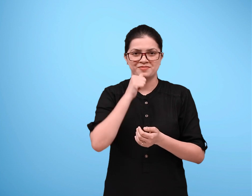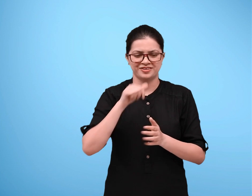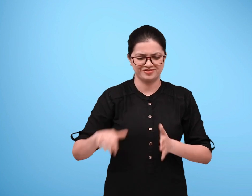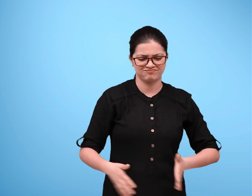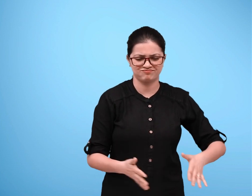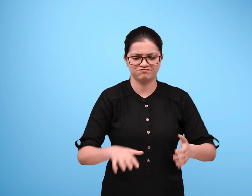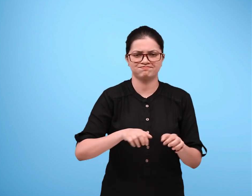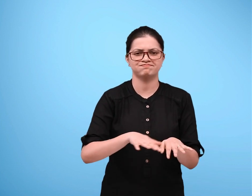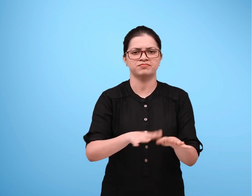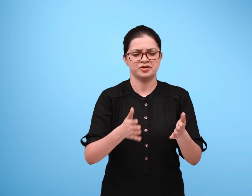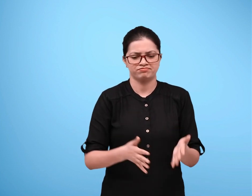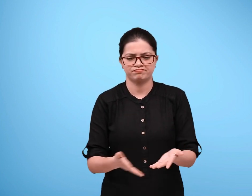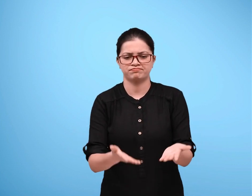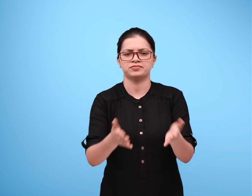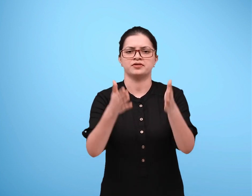a river flowing,